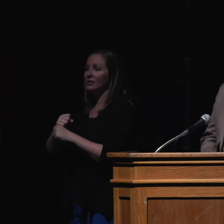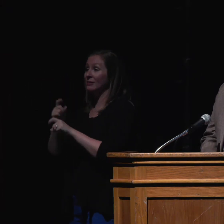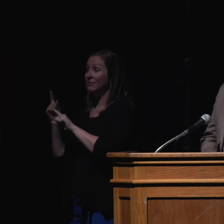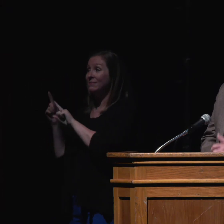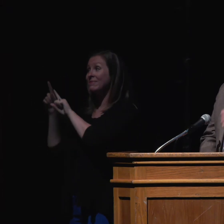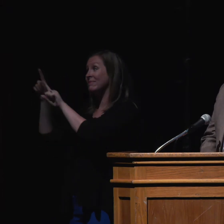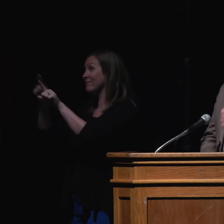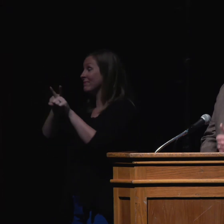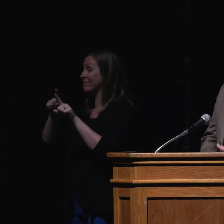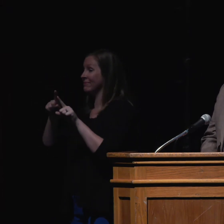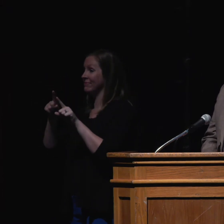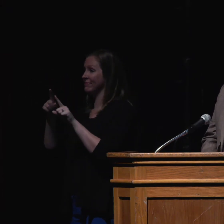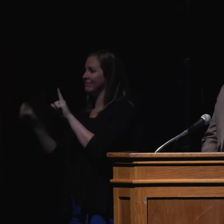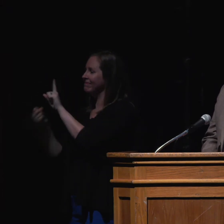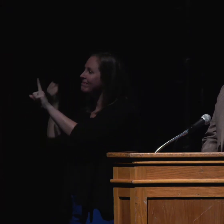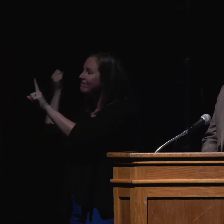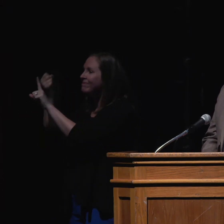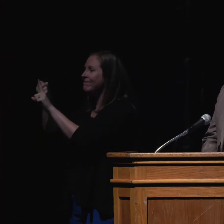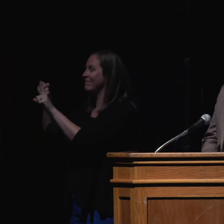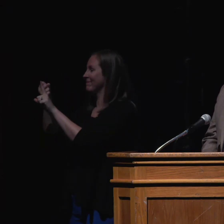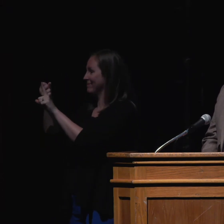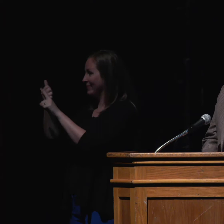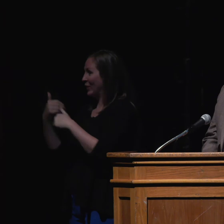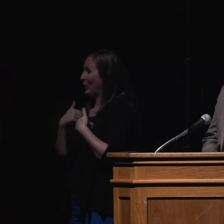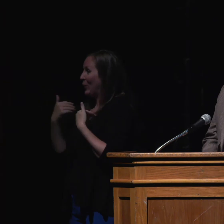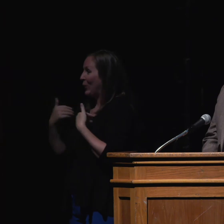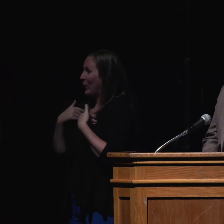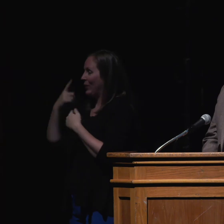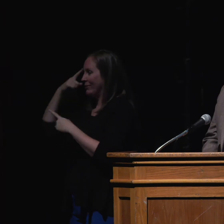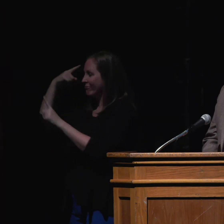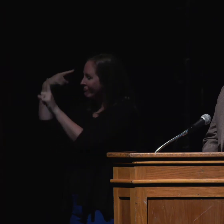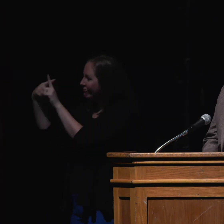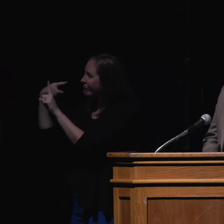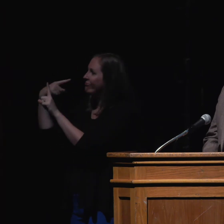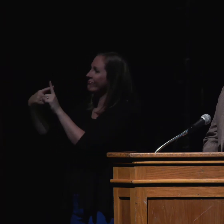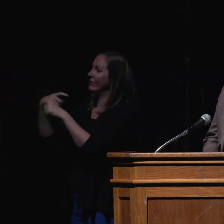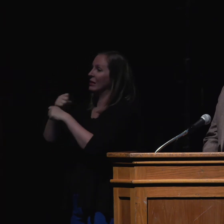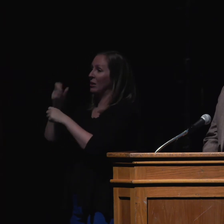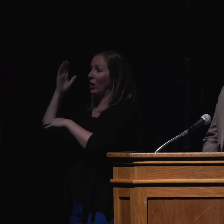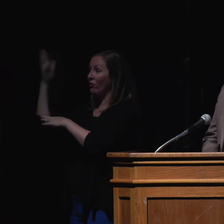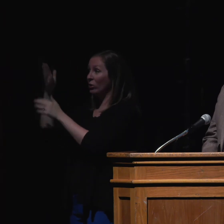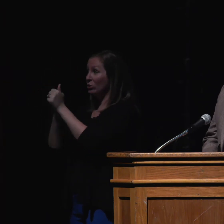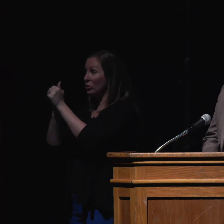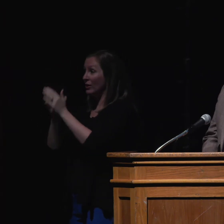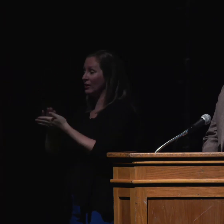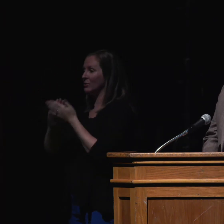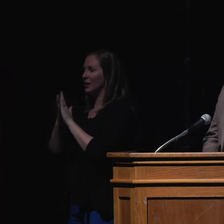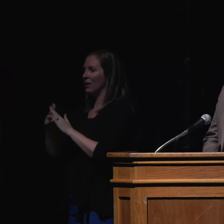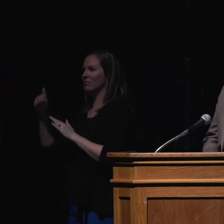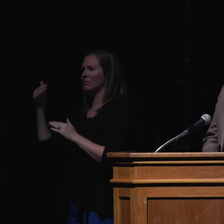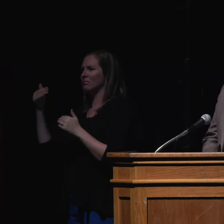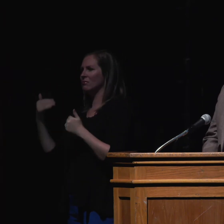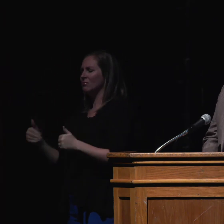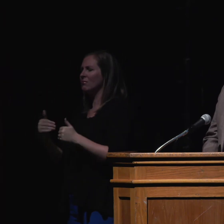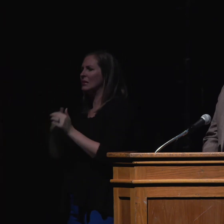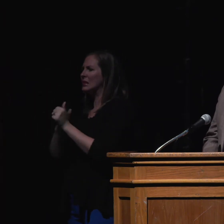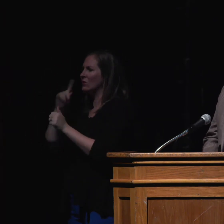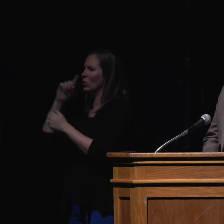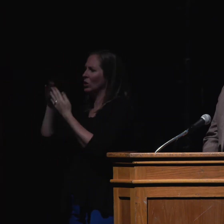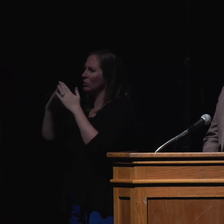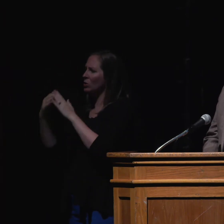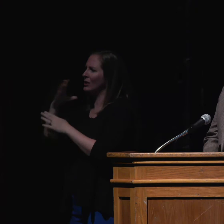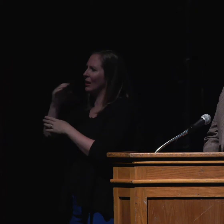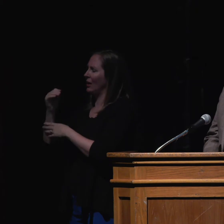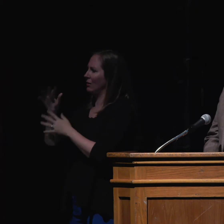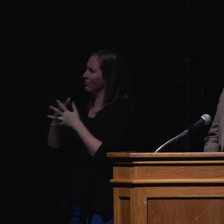out there and impact our youth and this community to make our future leaders of not only our community, but also